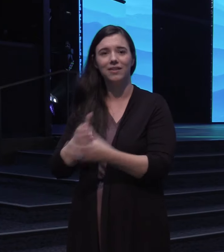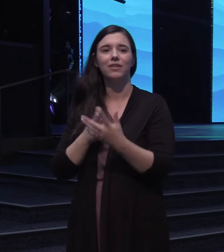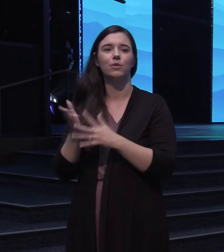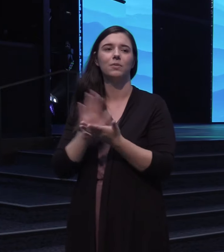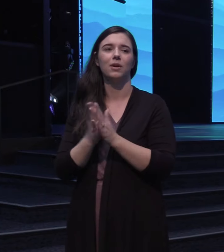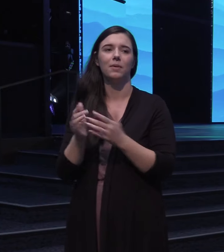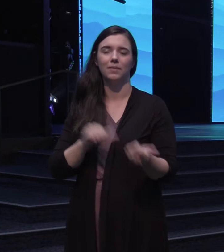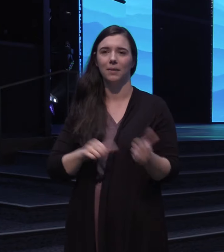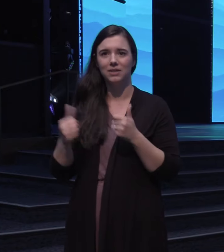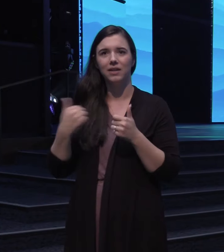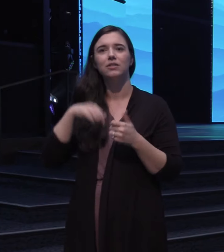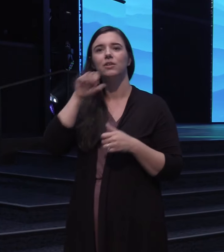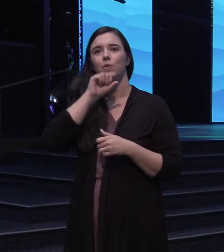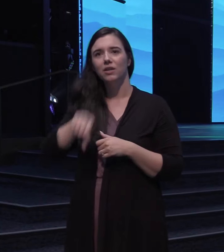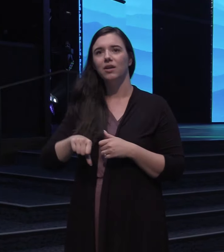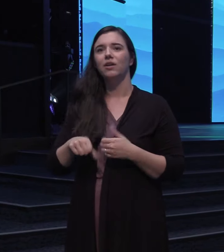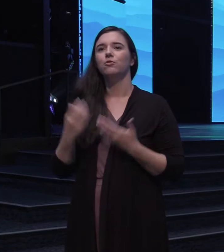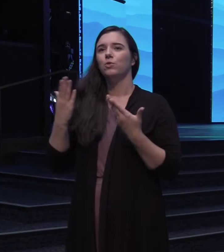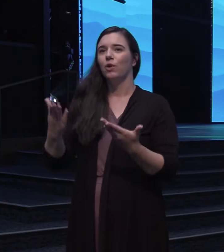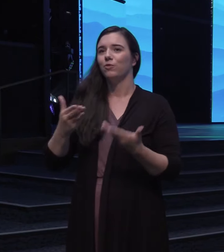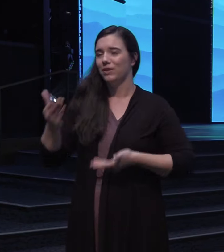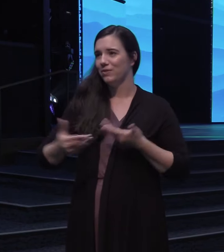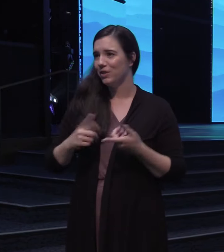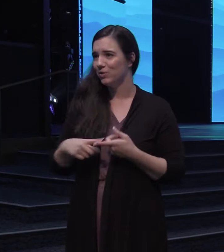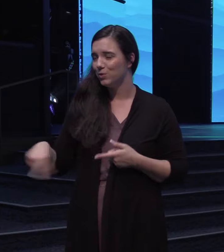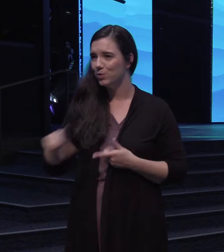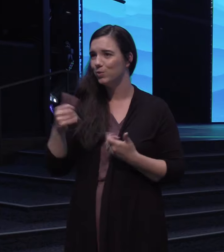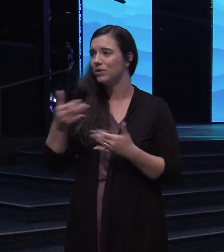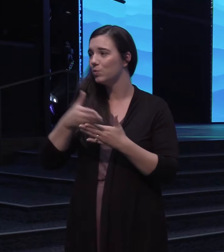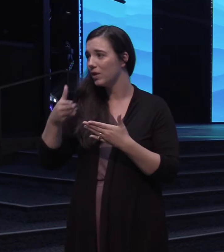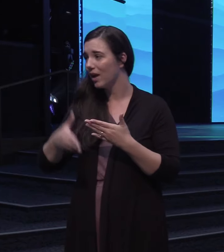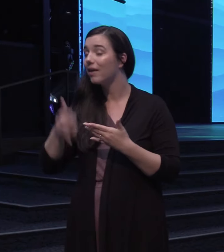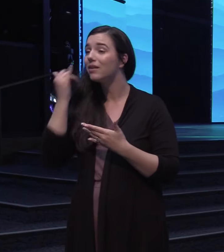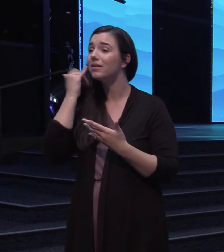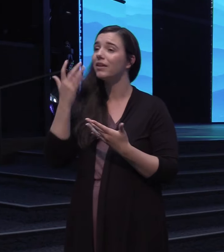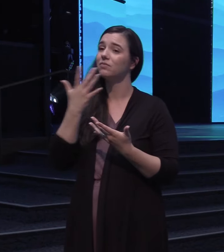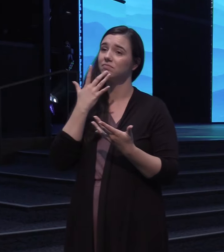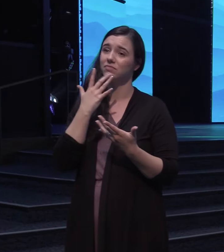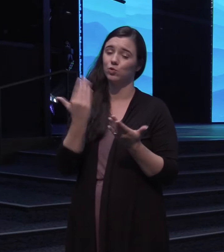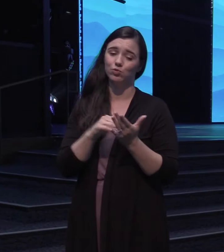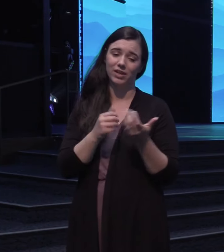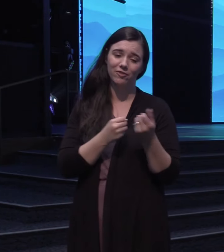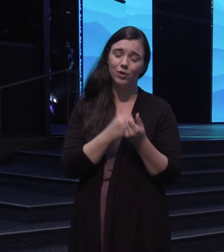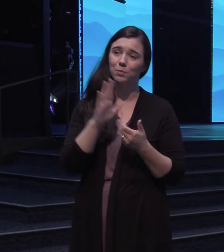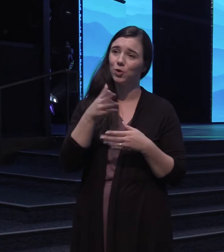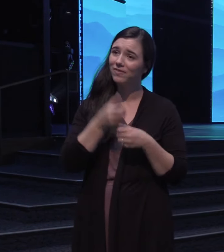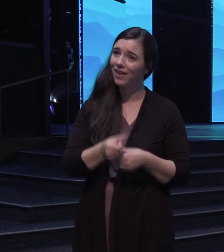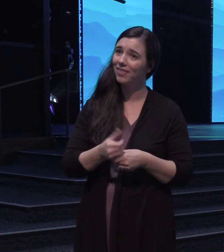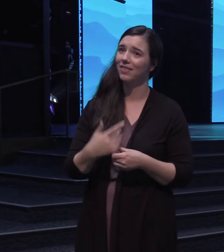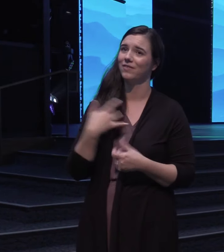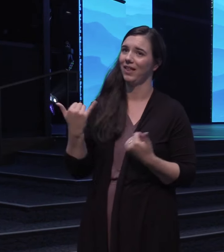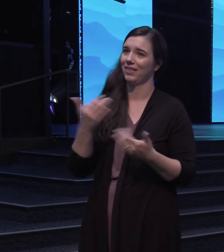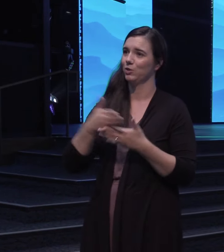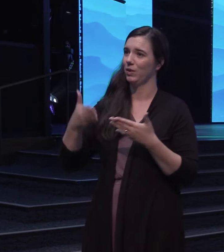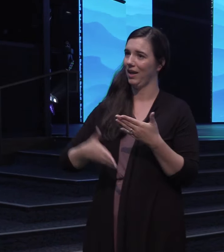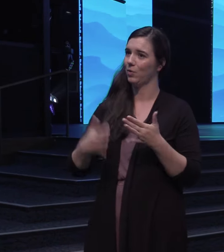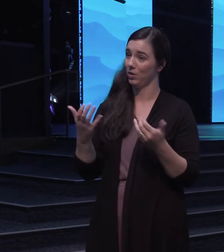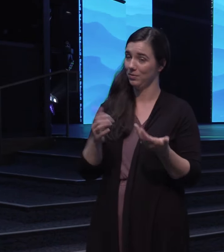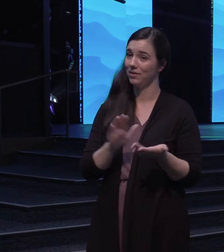being baptized, we would love to offer that invitation to you this weekend. Or if you want to reaffirm your faith and this, you feel like this weekend you'd